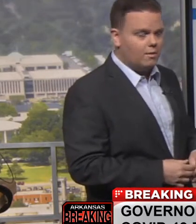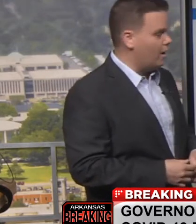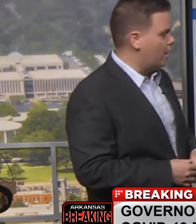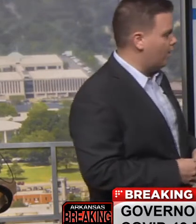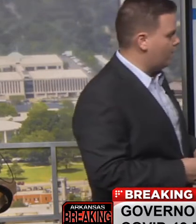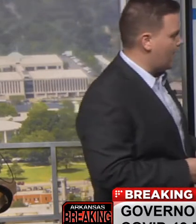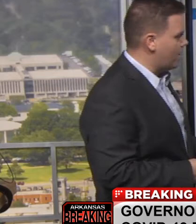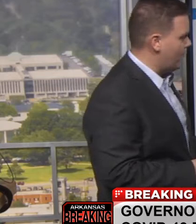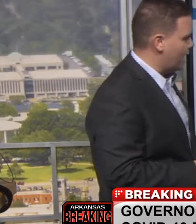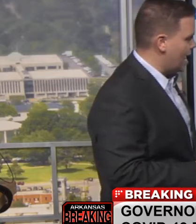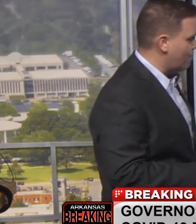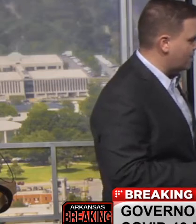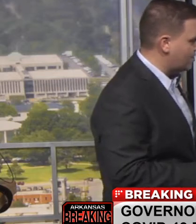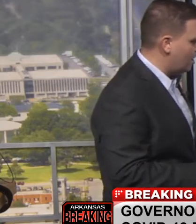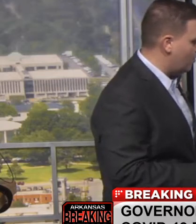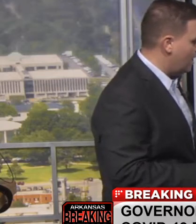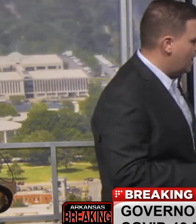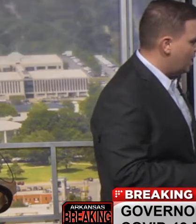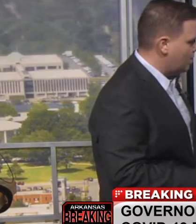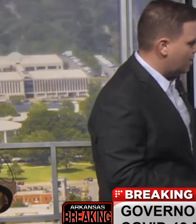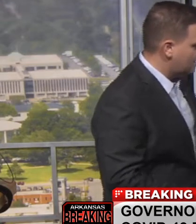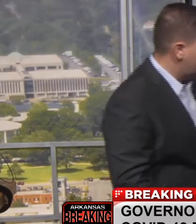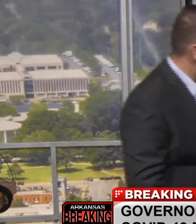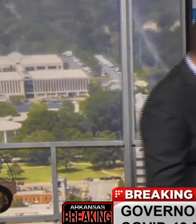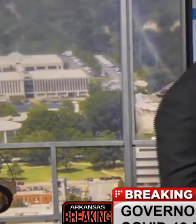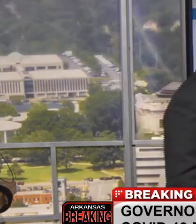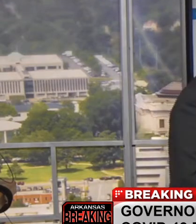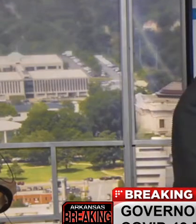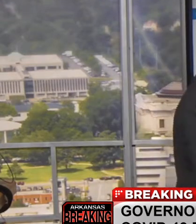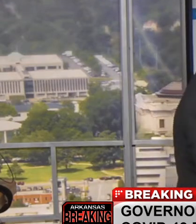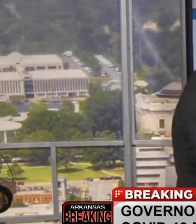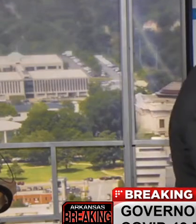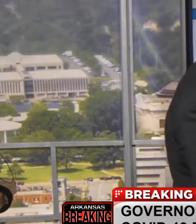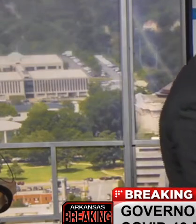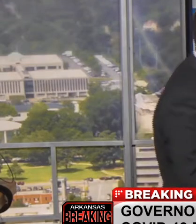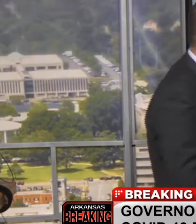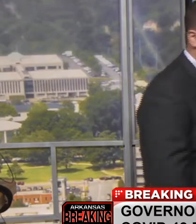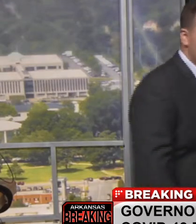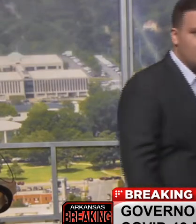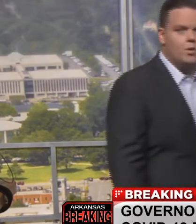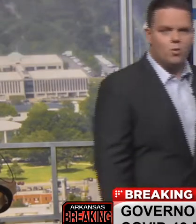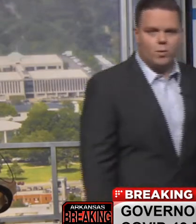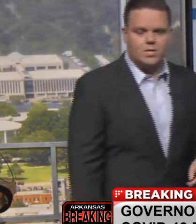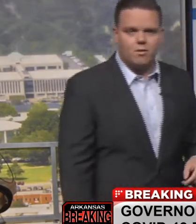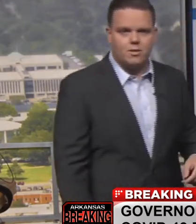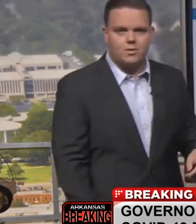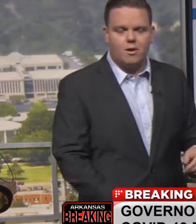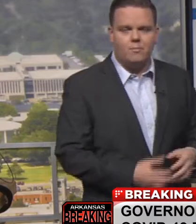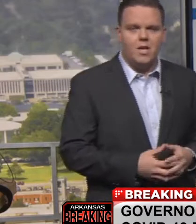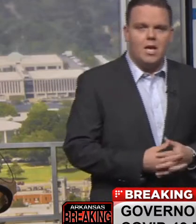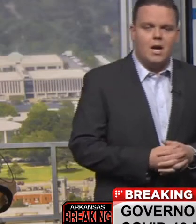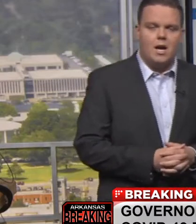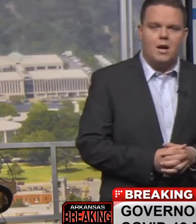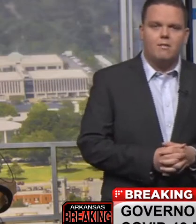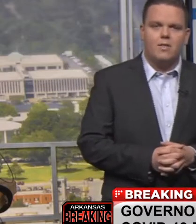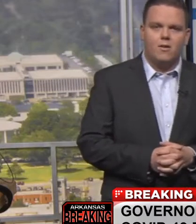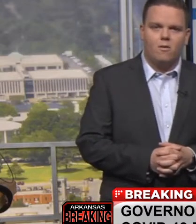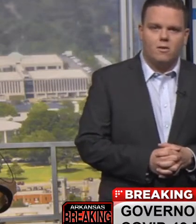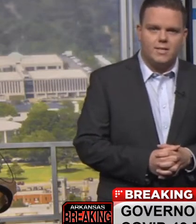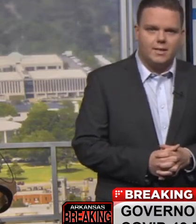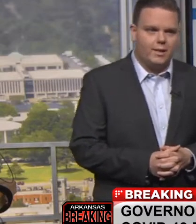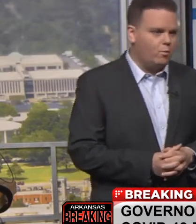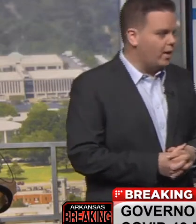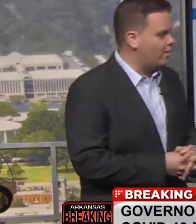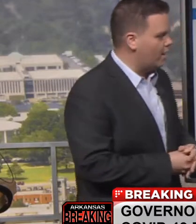are county by county. So you can see Pulaski, Jefferson, you can see some counties up in northwest Arkansas that